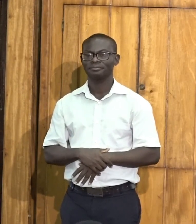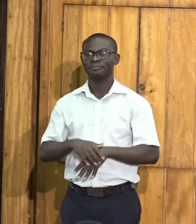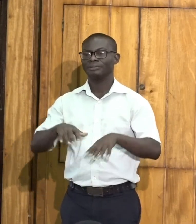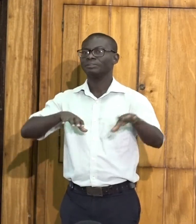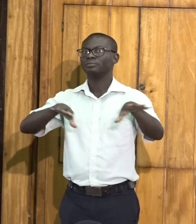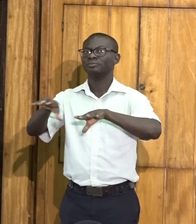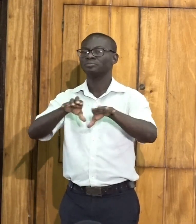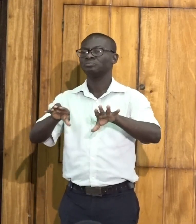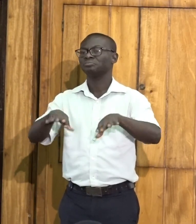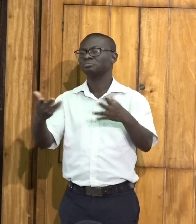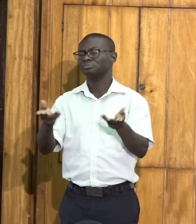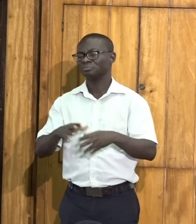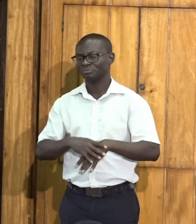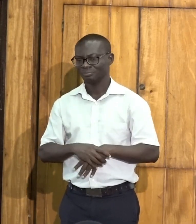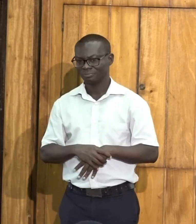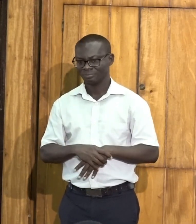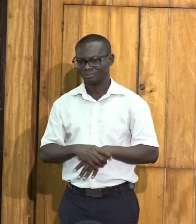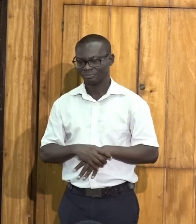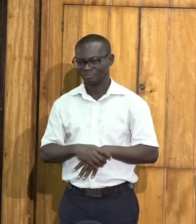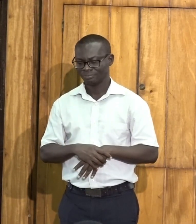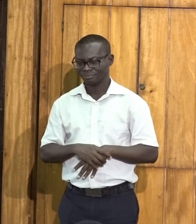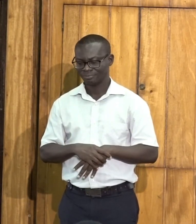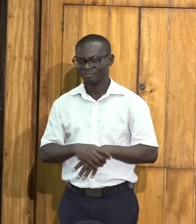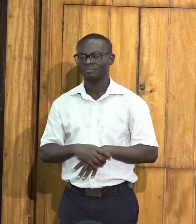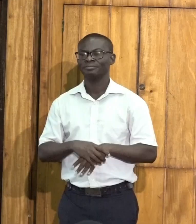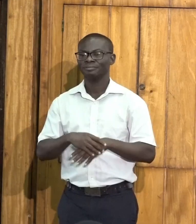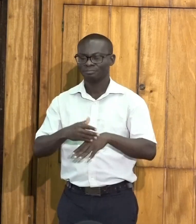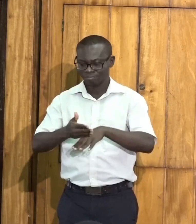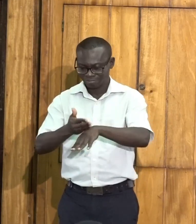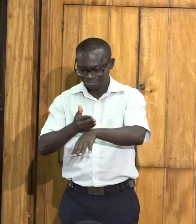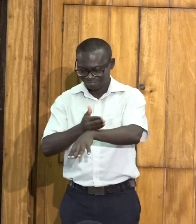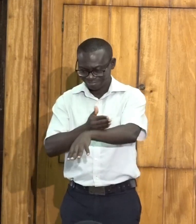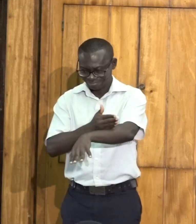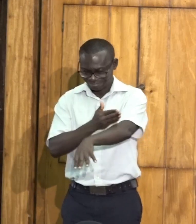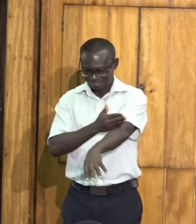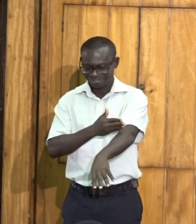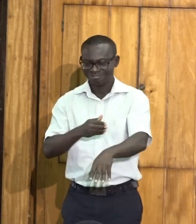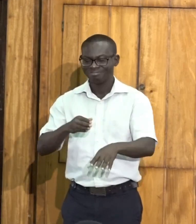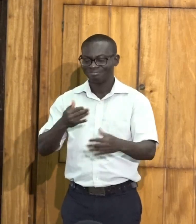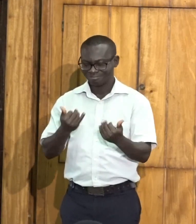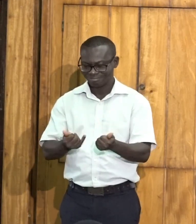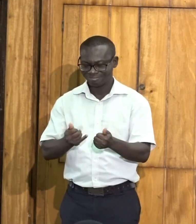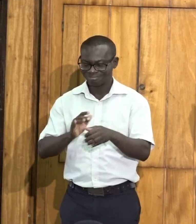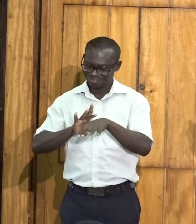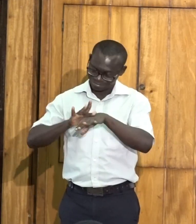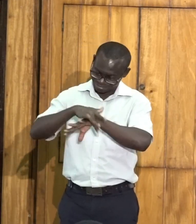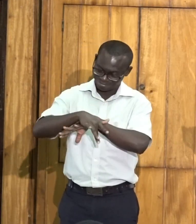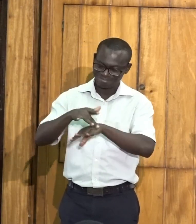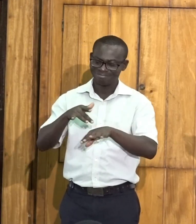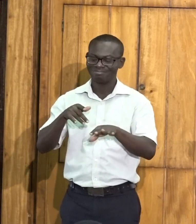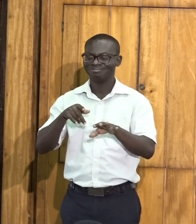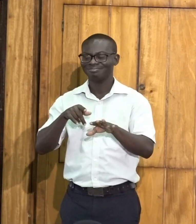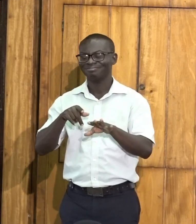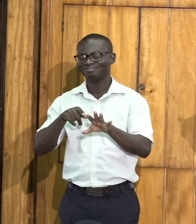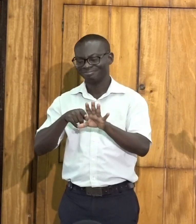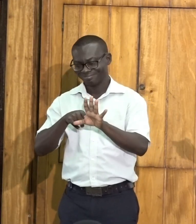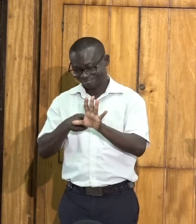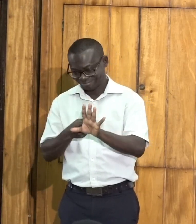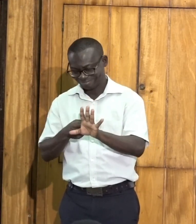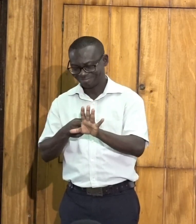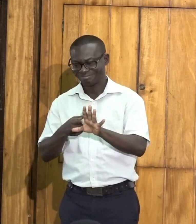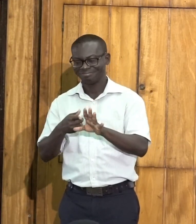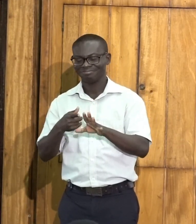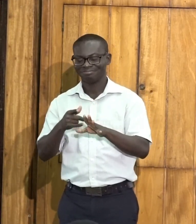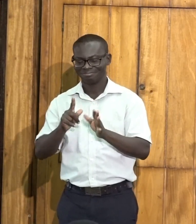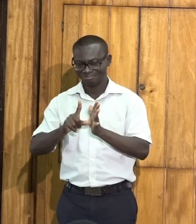actions have done, we're expecting to improve. It's true we are still in the early stages, so we'll be able to have concrete data after proper evaluation